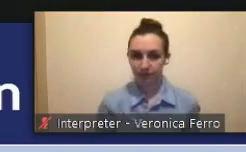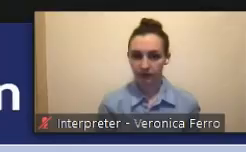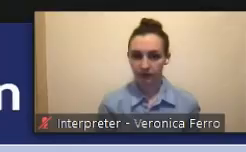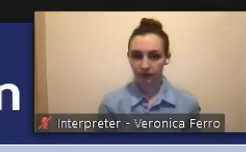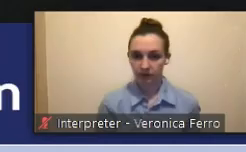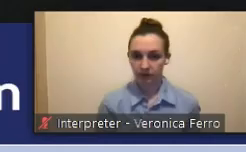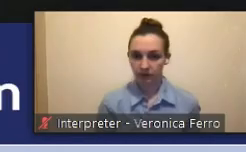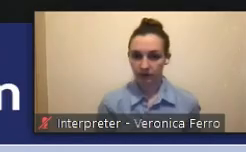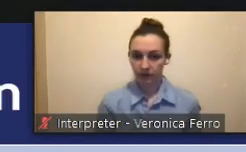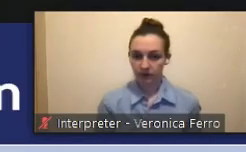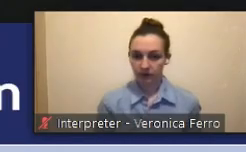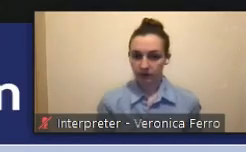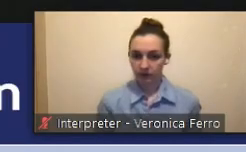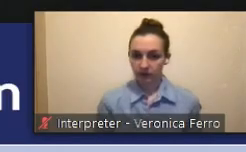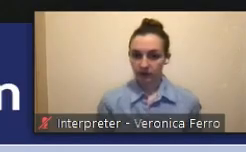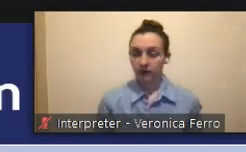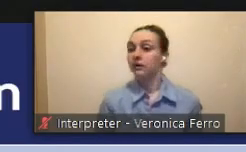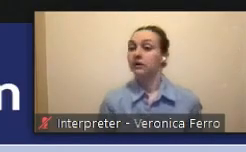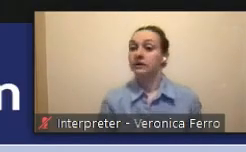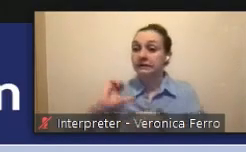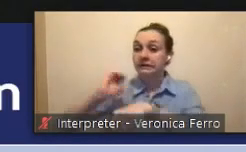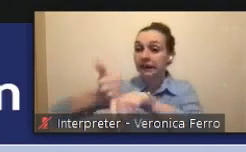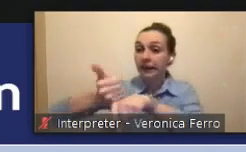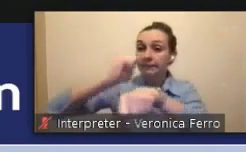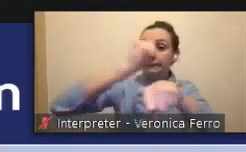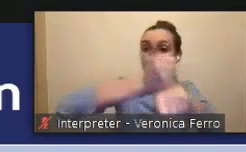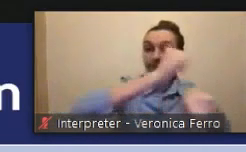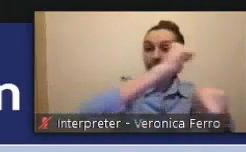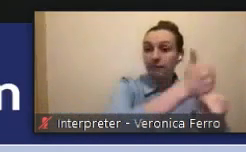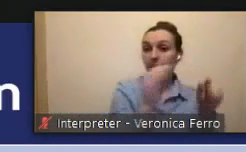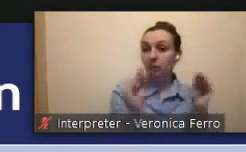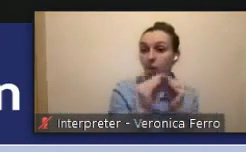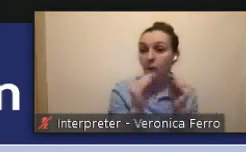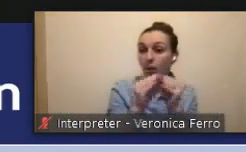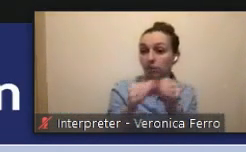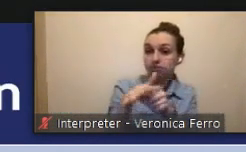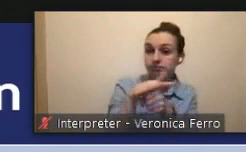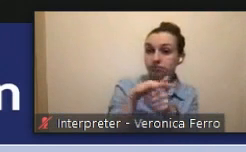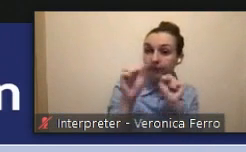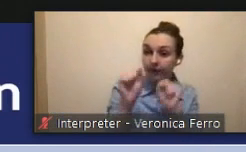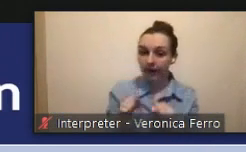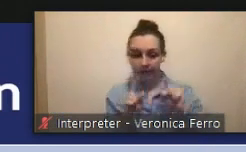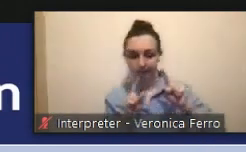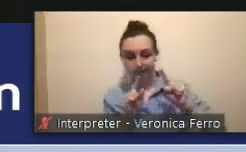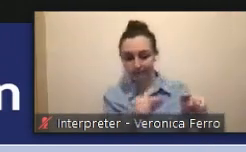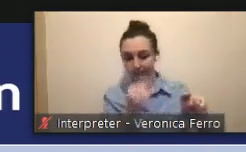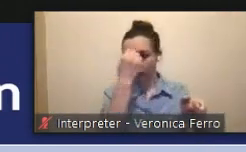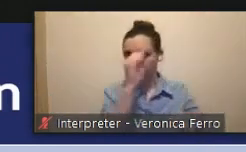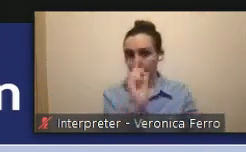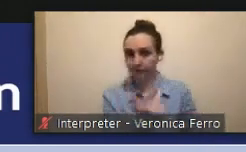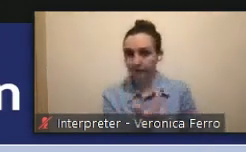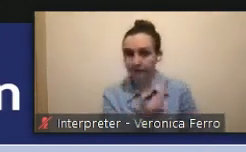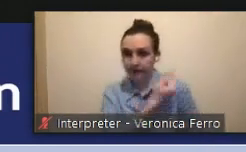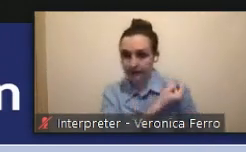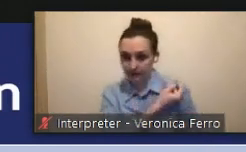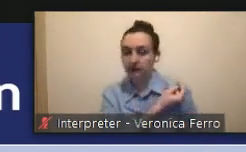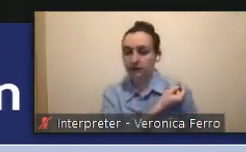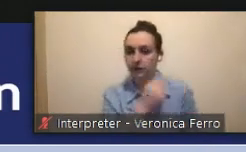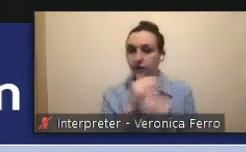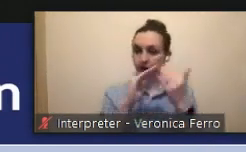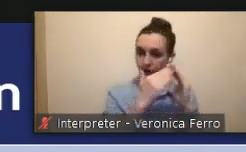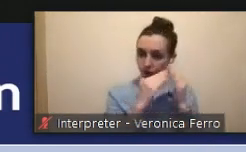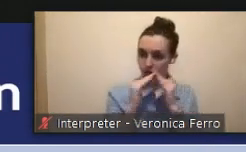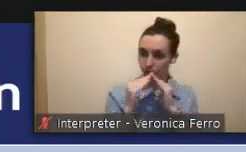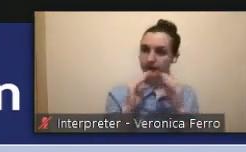more sites for vaccination, in particular community sites here in the metro area and up and